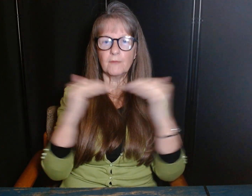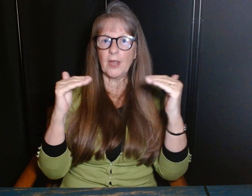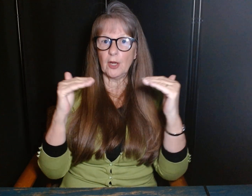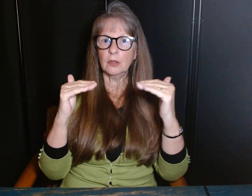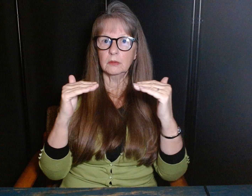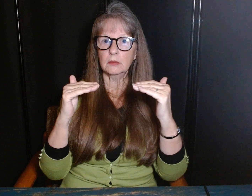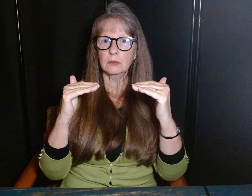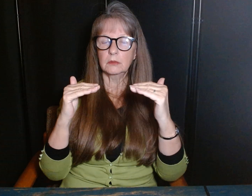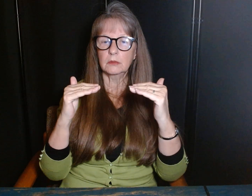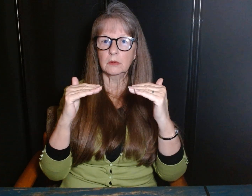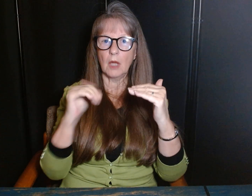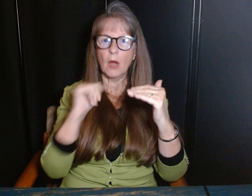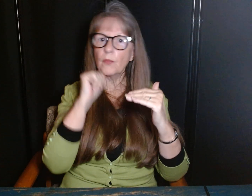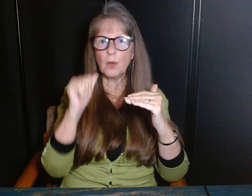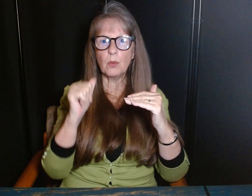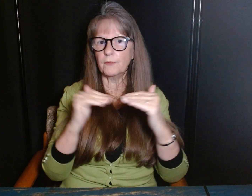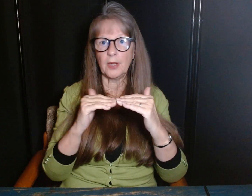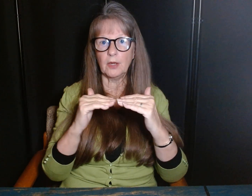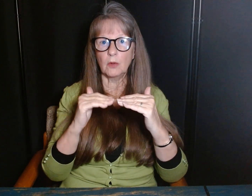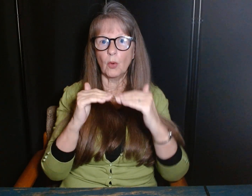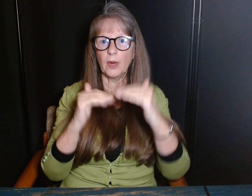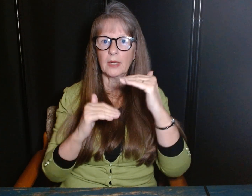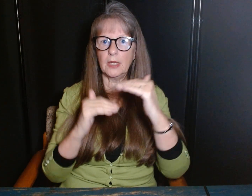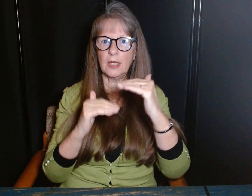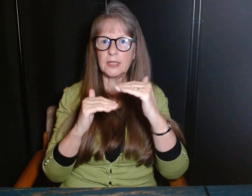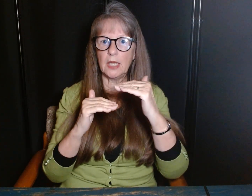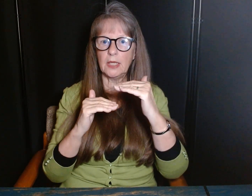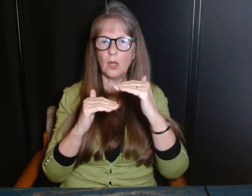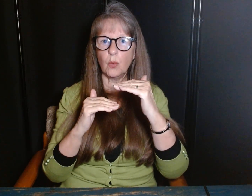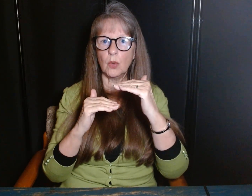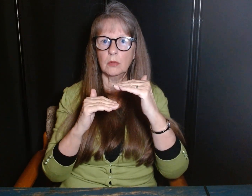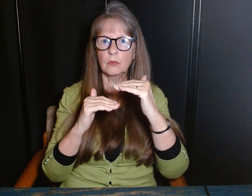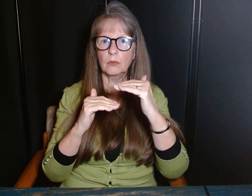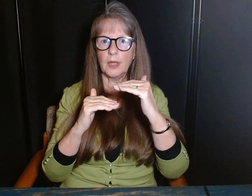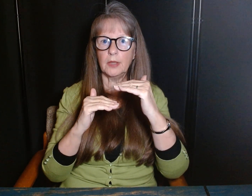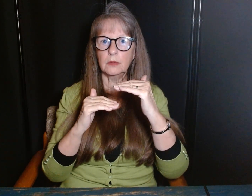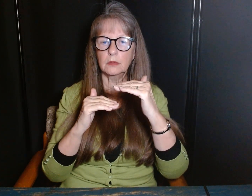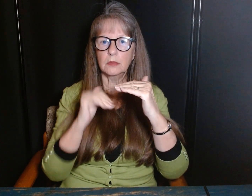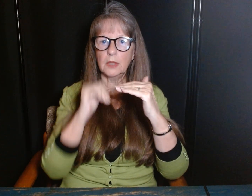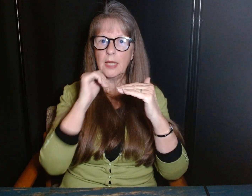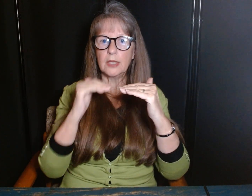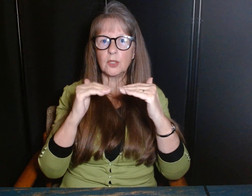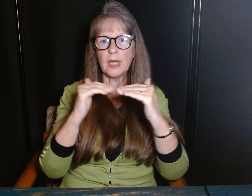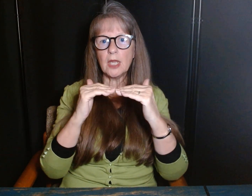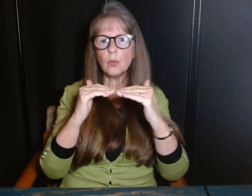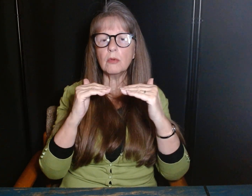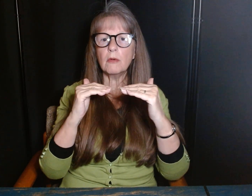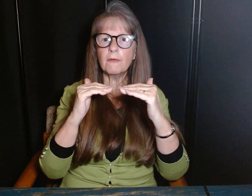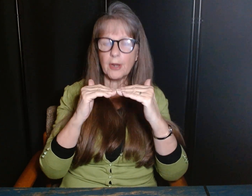fair. Oh, they weren't fair or it's unequal, right? So equal,